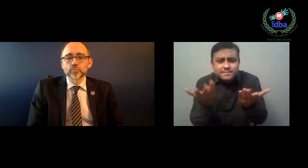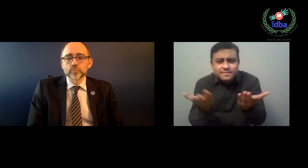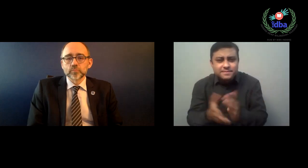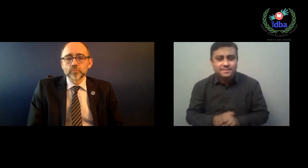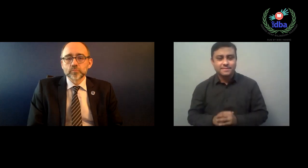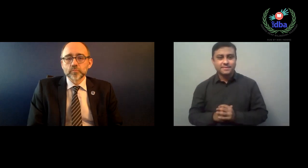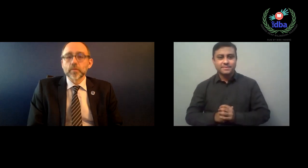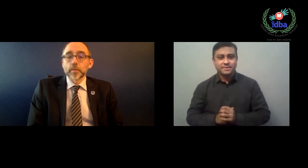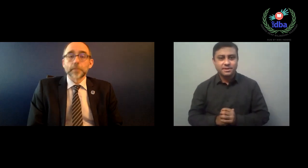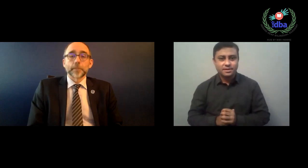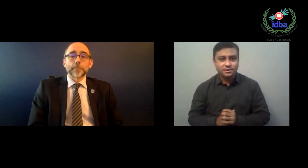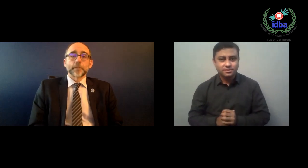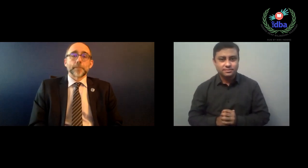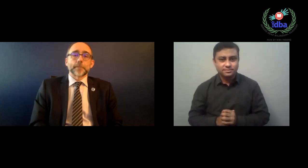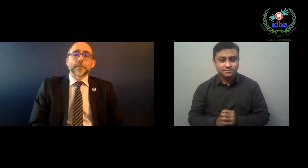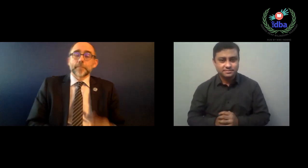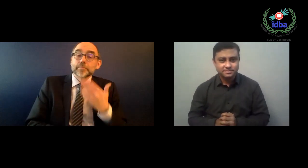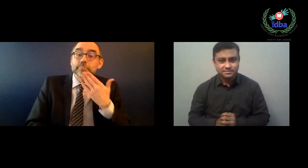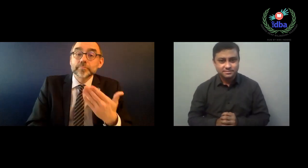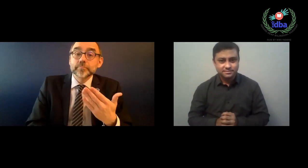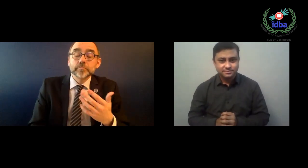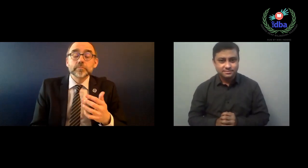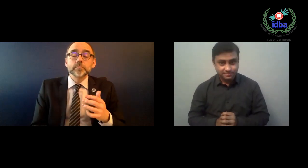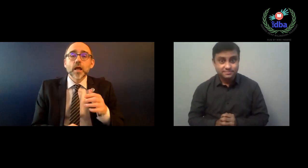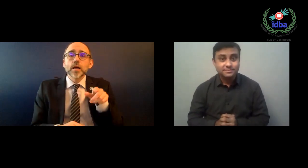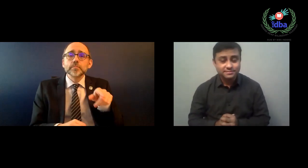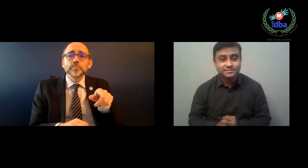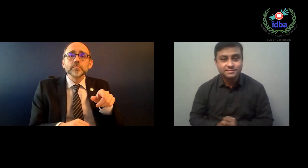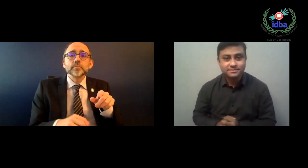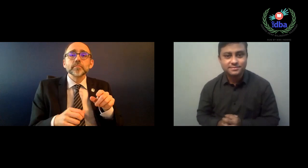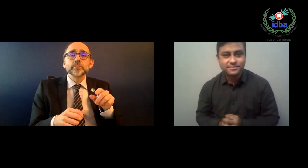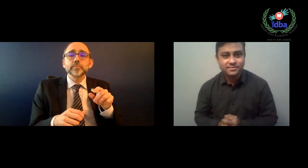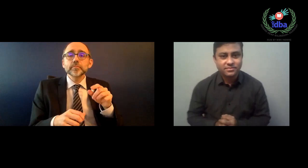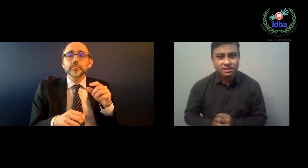Would you like to give some suggestions to them, to those organizations? Thank you.